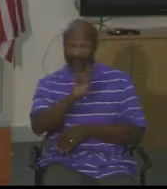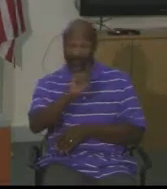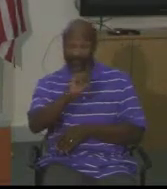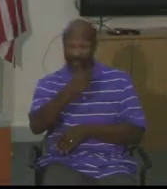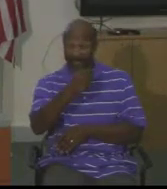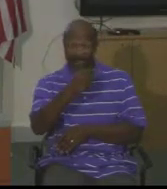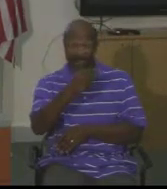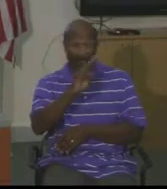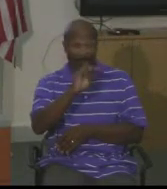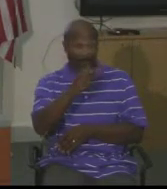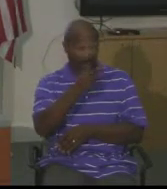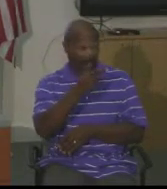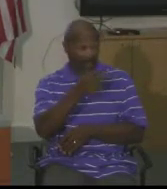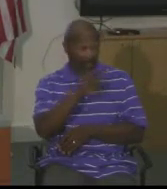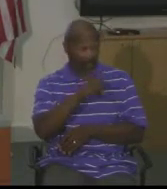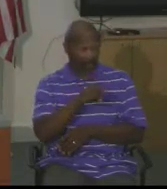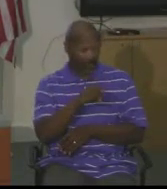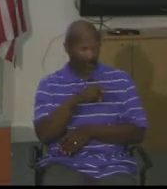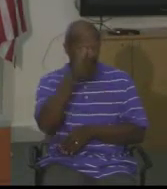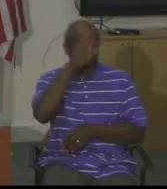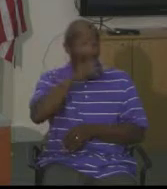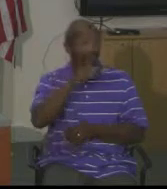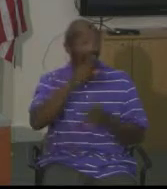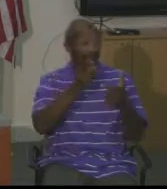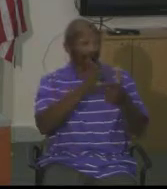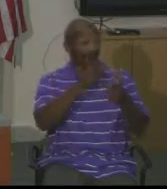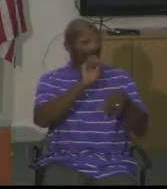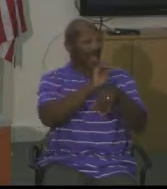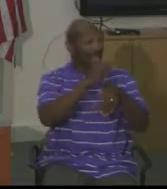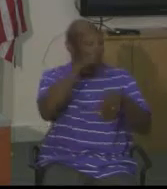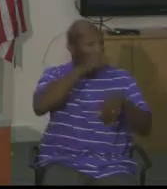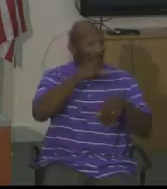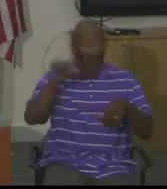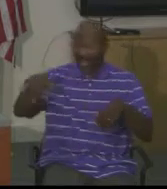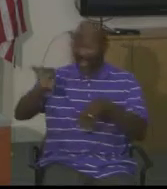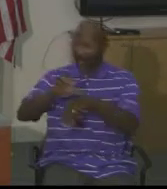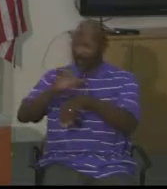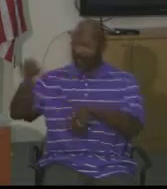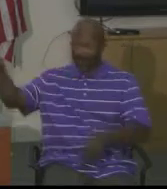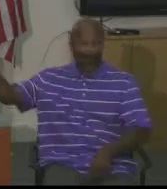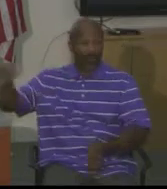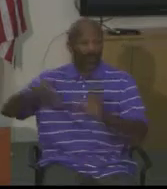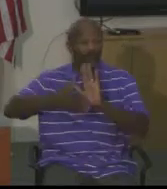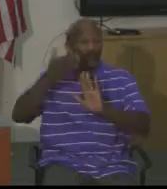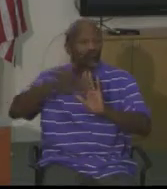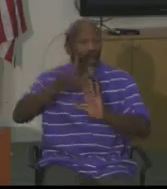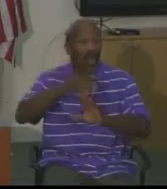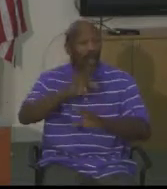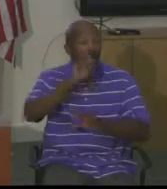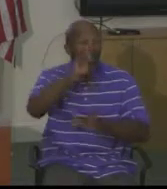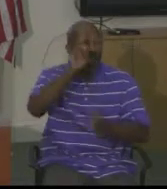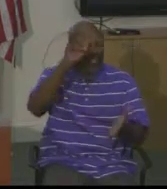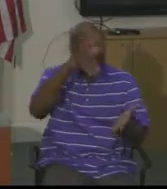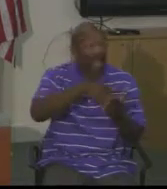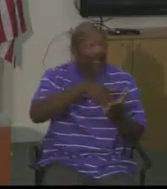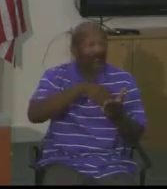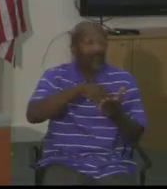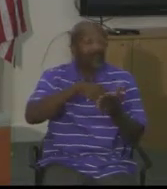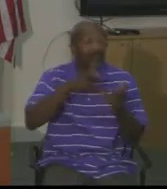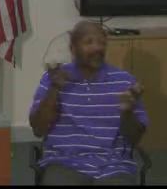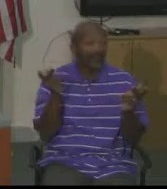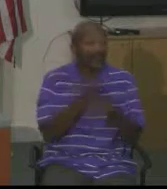megahertz. Remember the first night in the class I said this computer here was 1,000